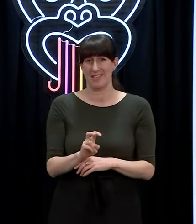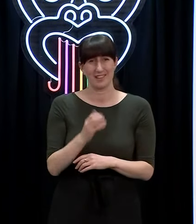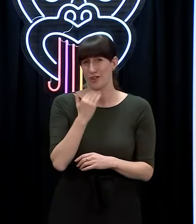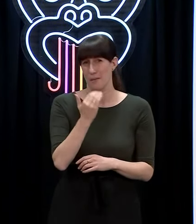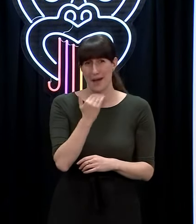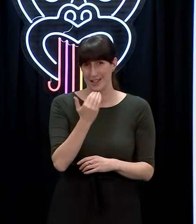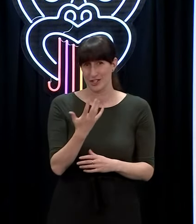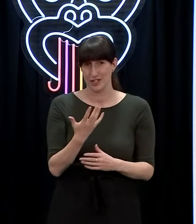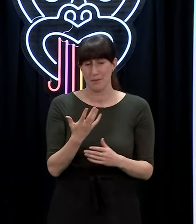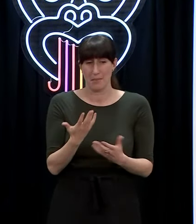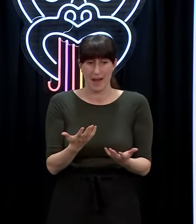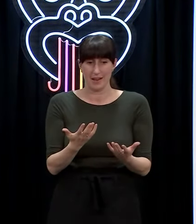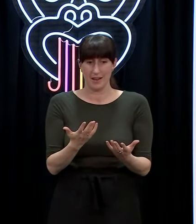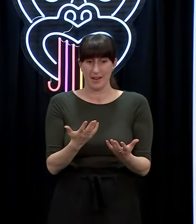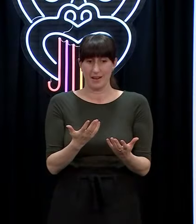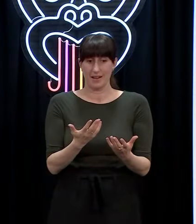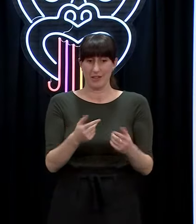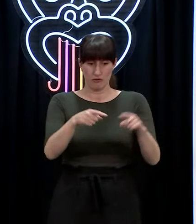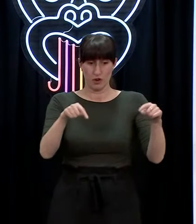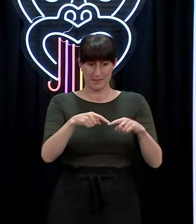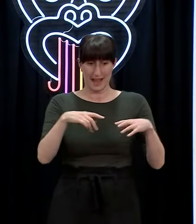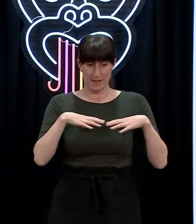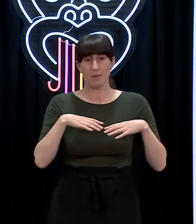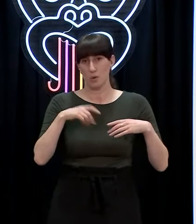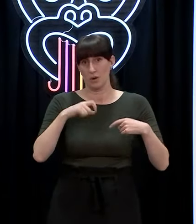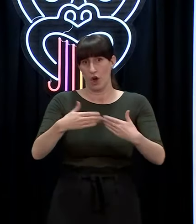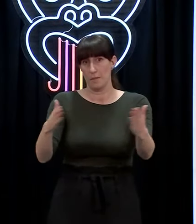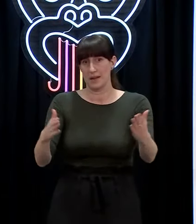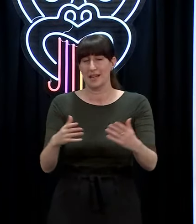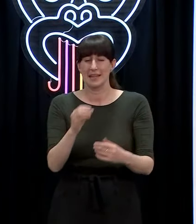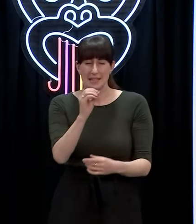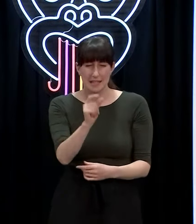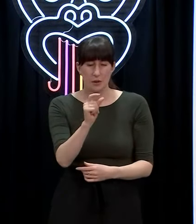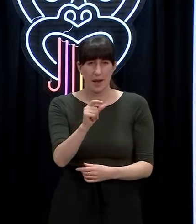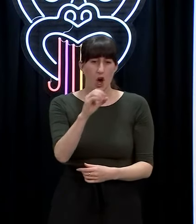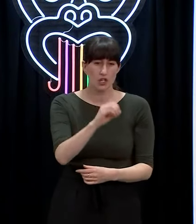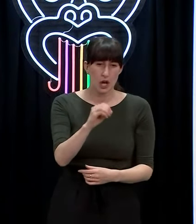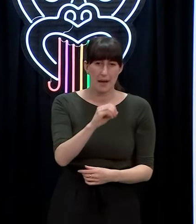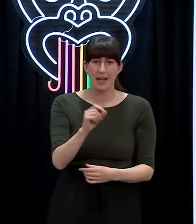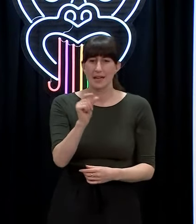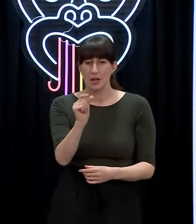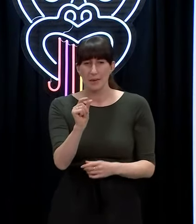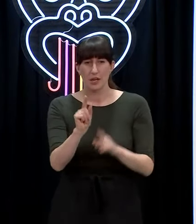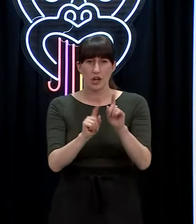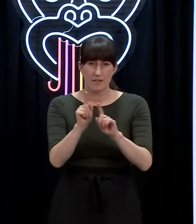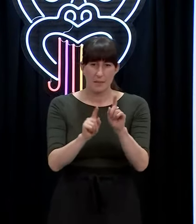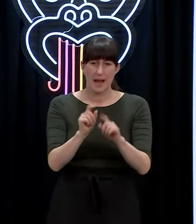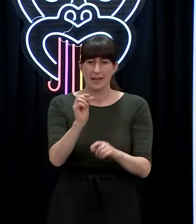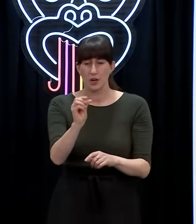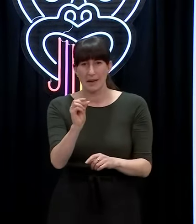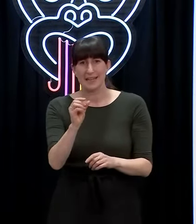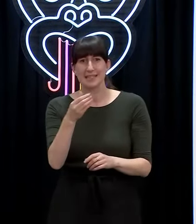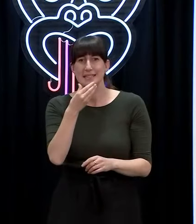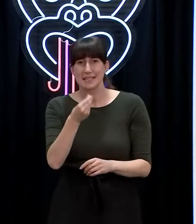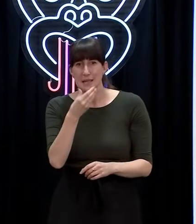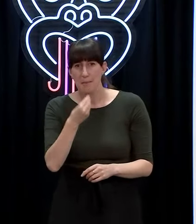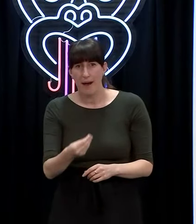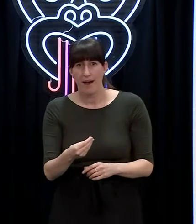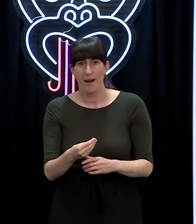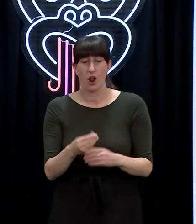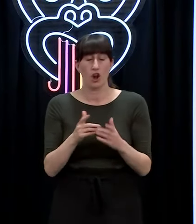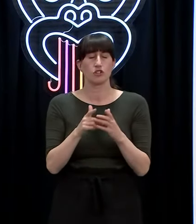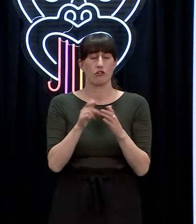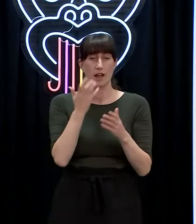not a lot of it, but what there is will be released next week. Quite a lot of October, a little bit of November, a little bit of December, and then obviously as we go along, we release more of